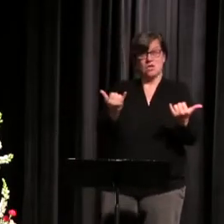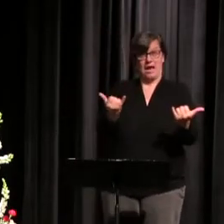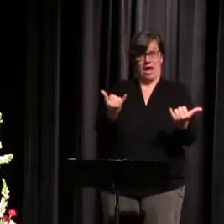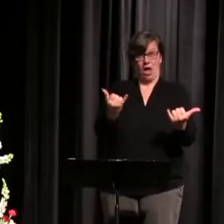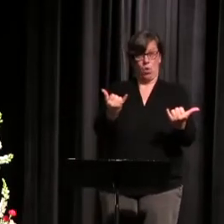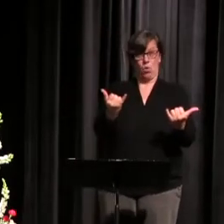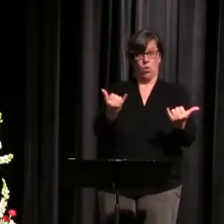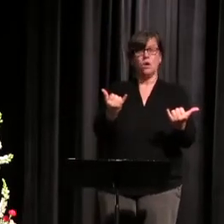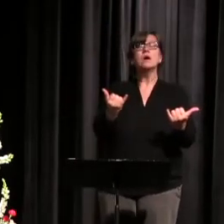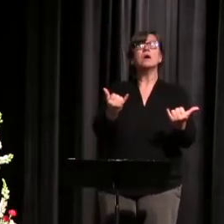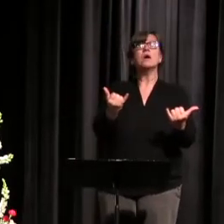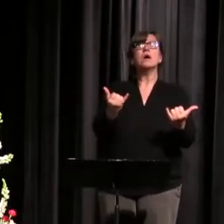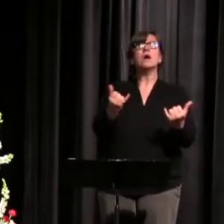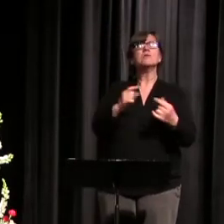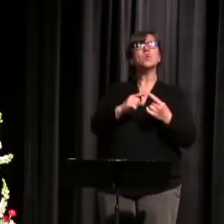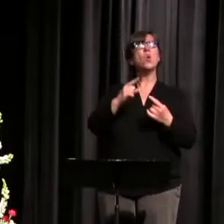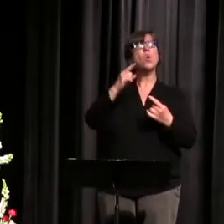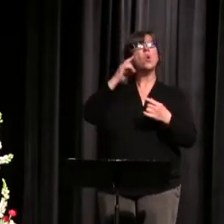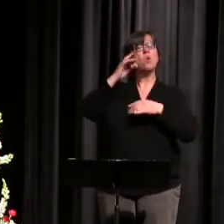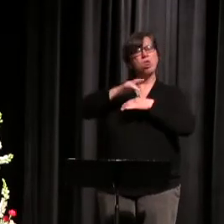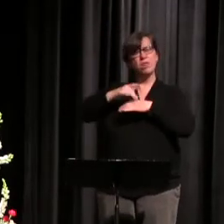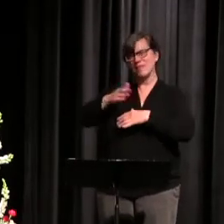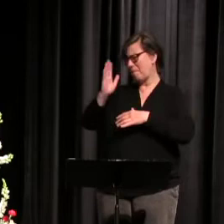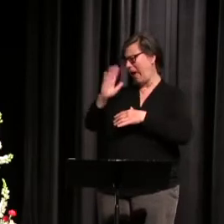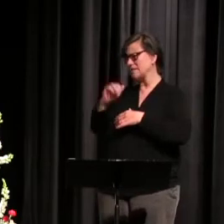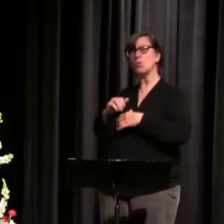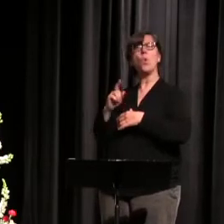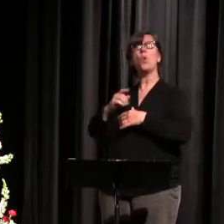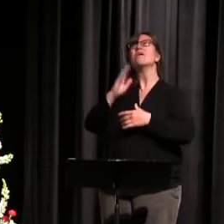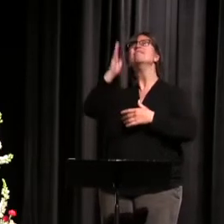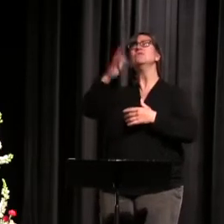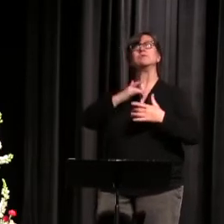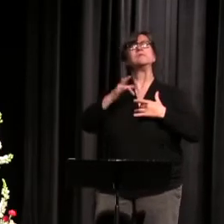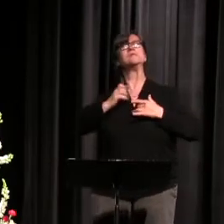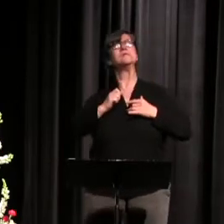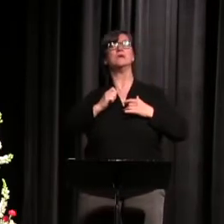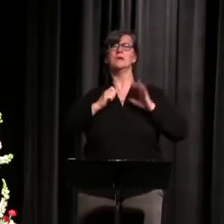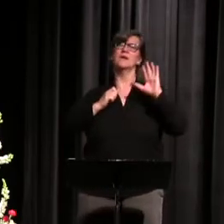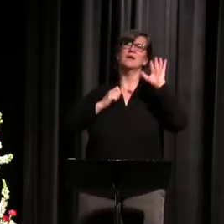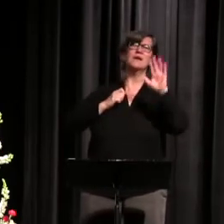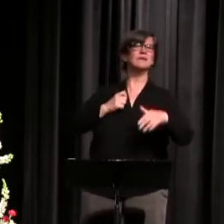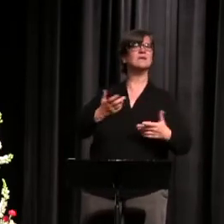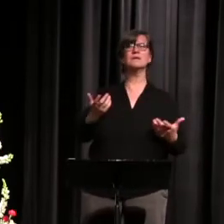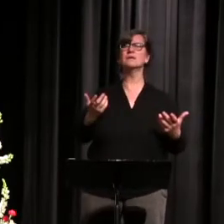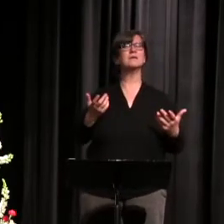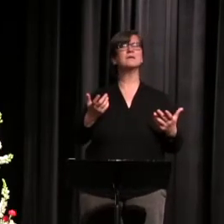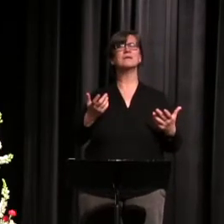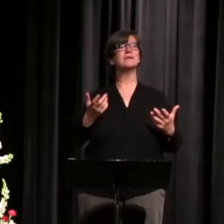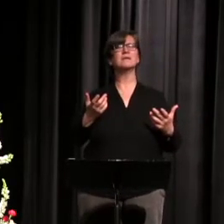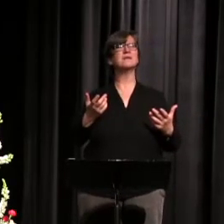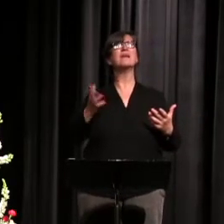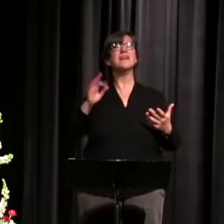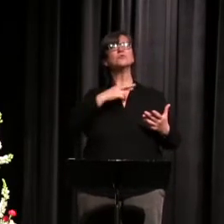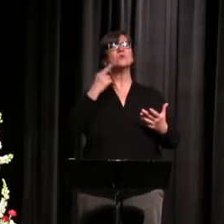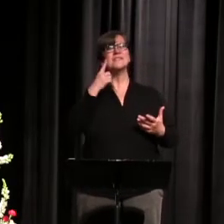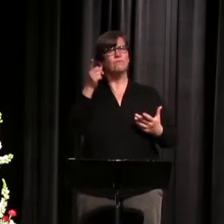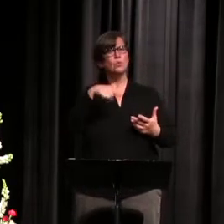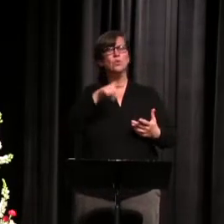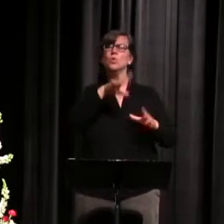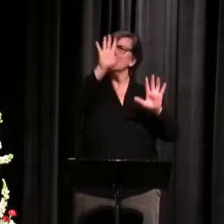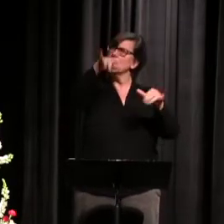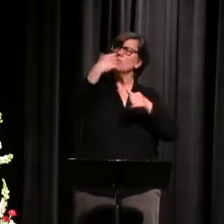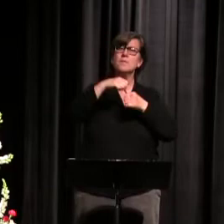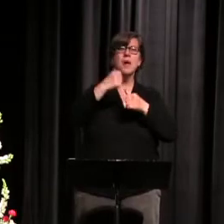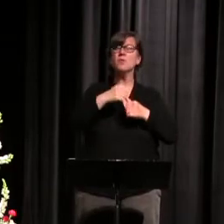time spent dwelling on the past or worrying about the future is done at your own risk. Nothing you do can change the past. Don't